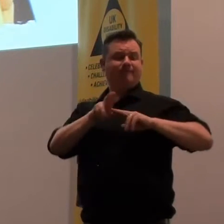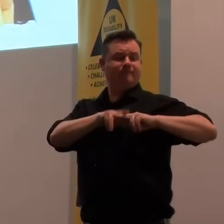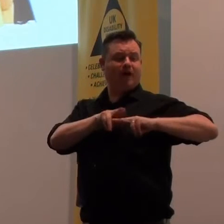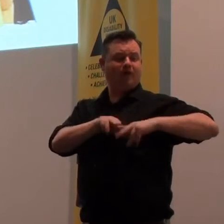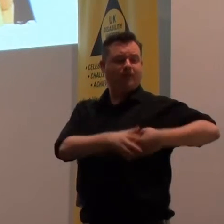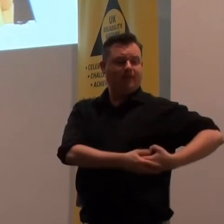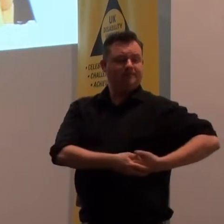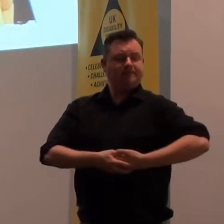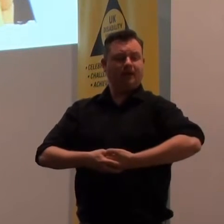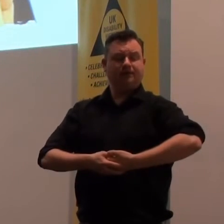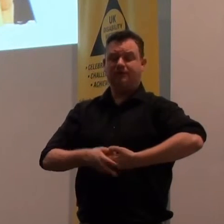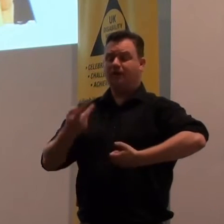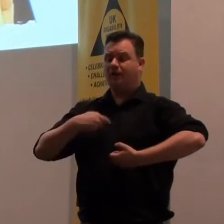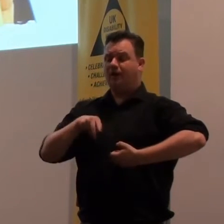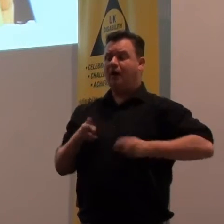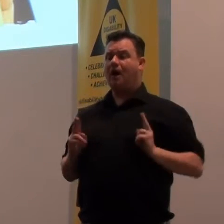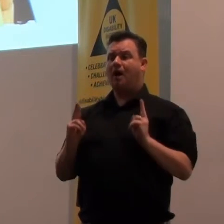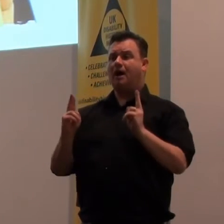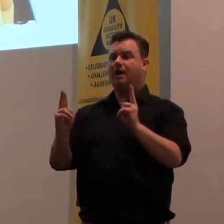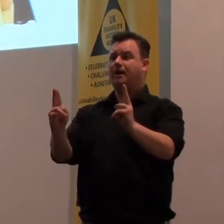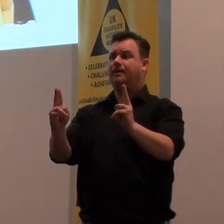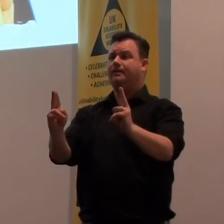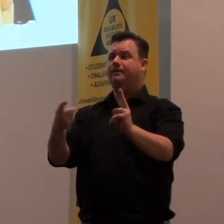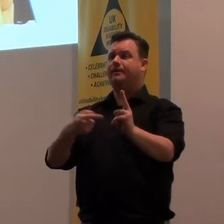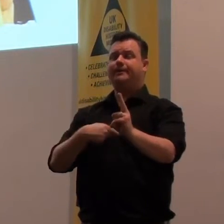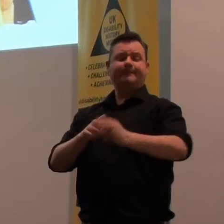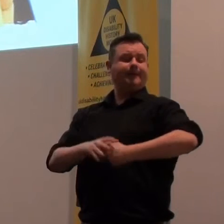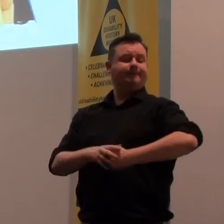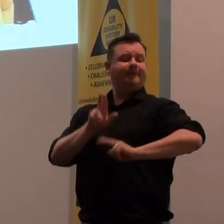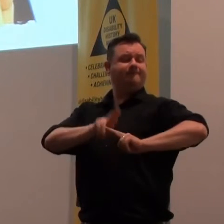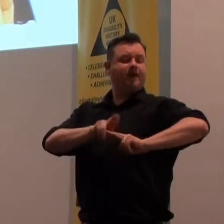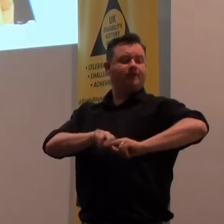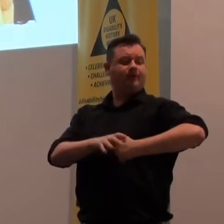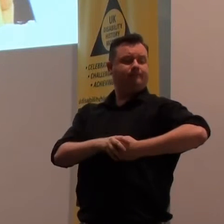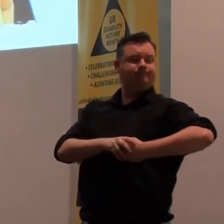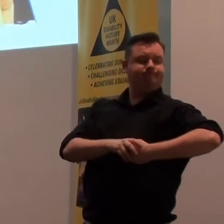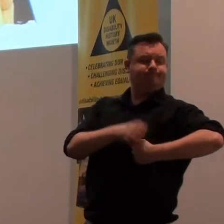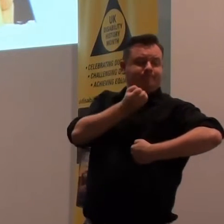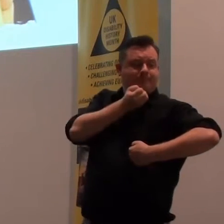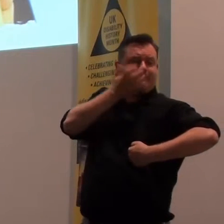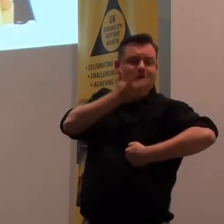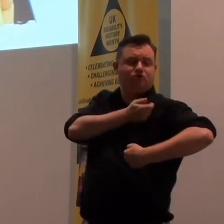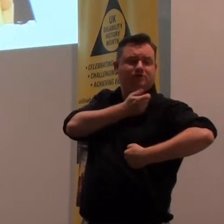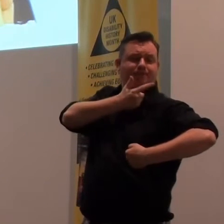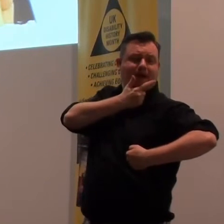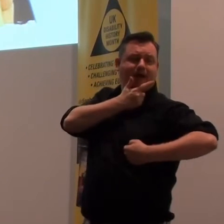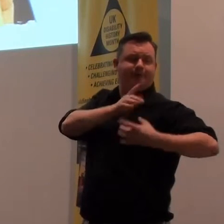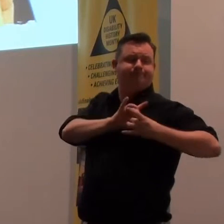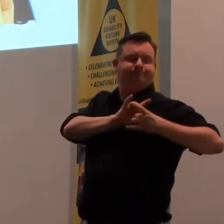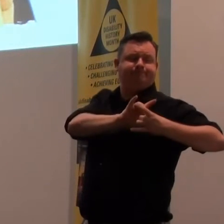side. Appearing at the top of the aisle, I would lean on my daddy's arm, blushing and smiling